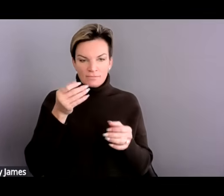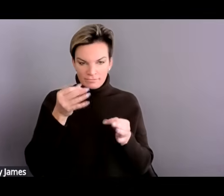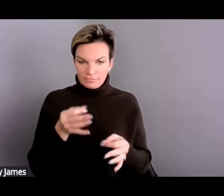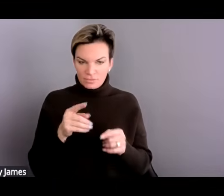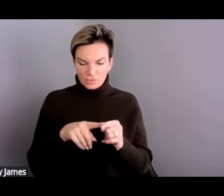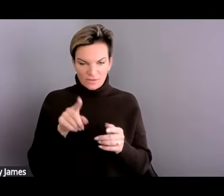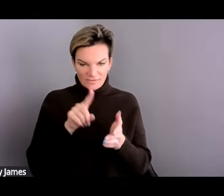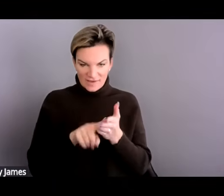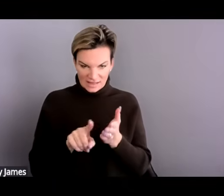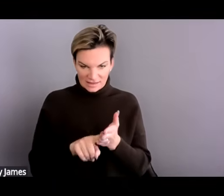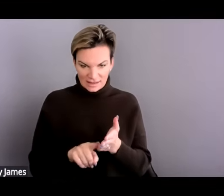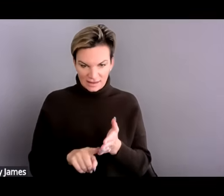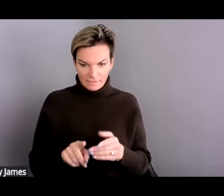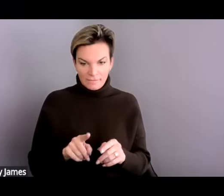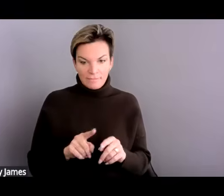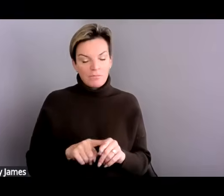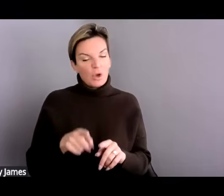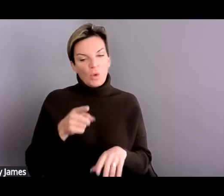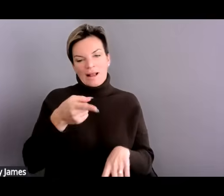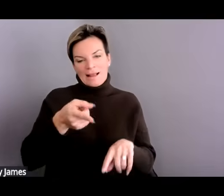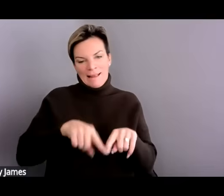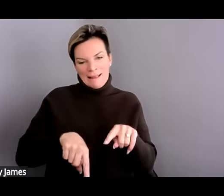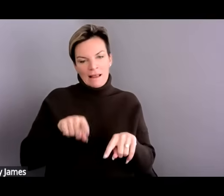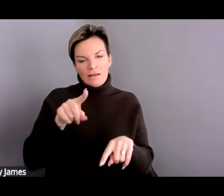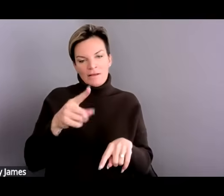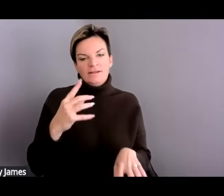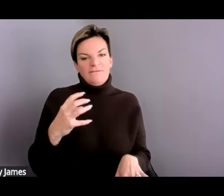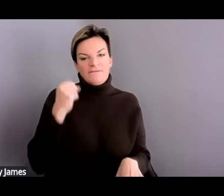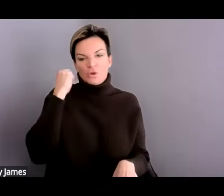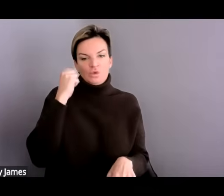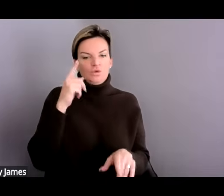evidence or to refuse to investigate at all.